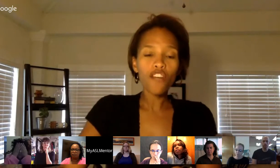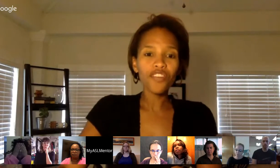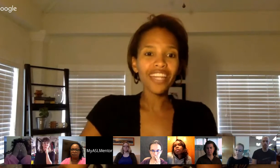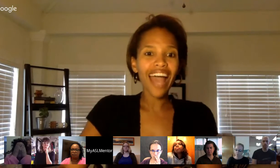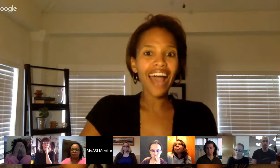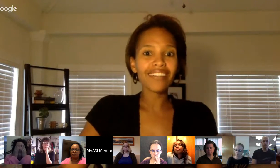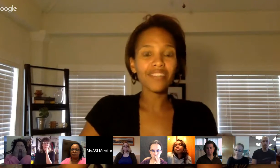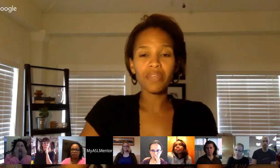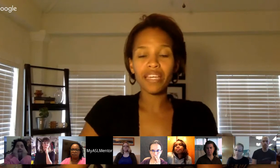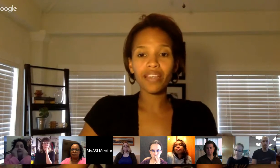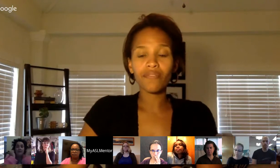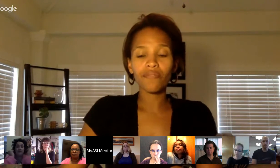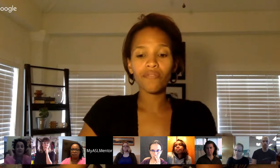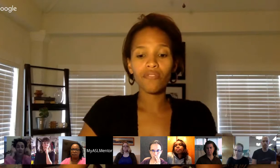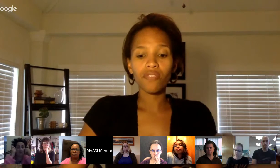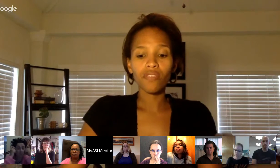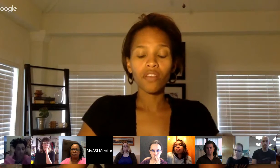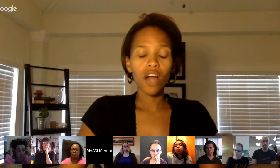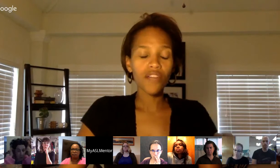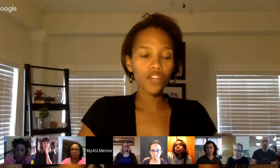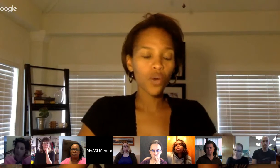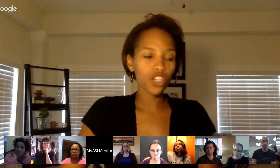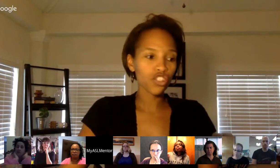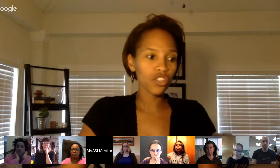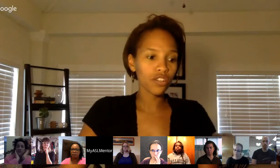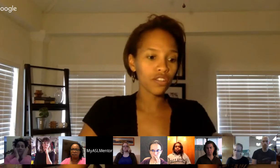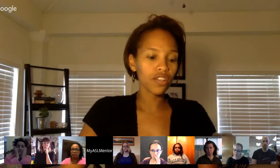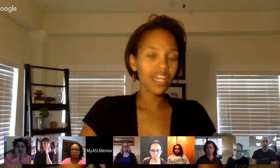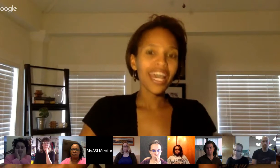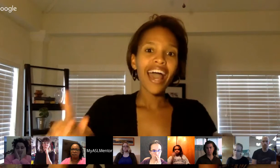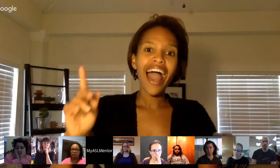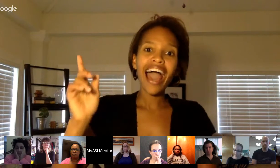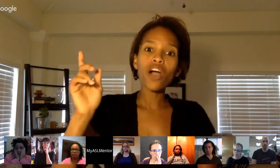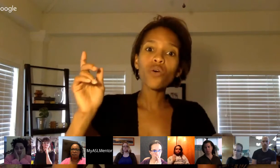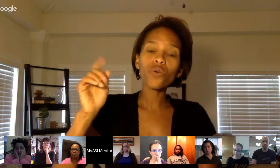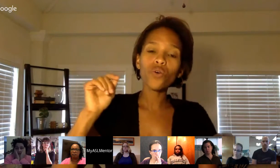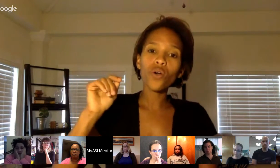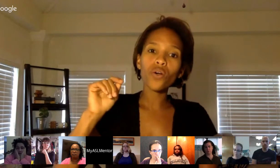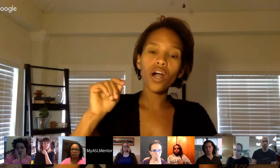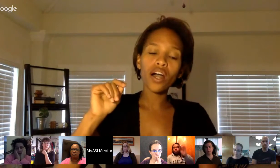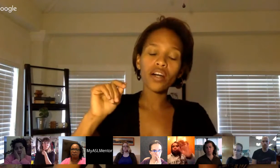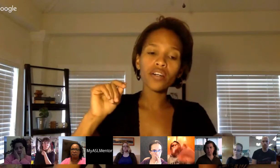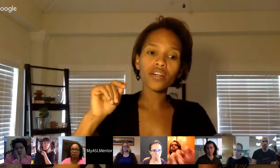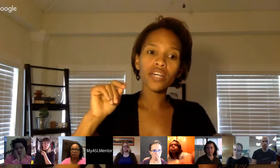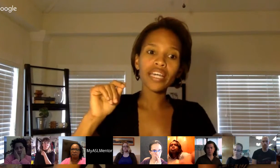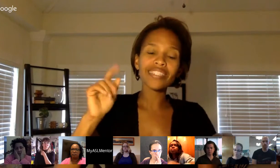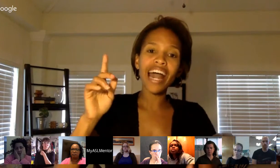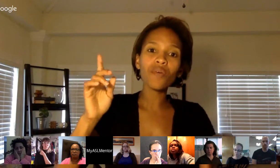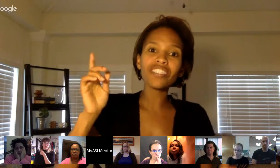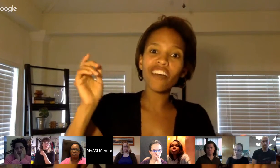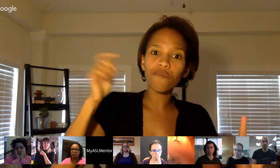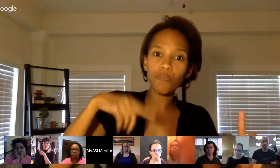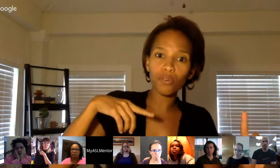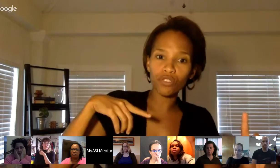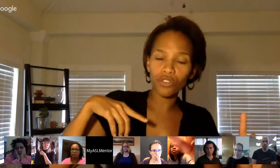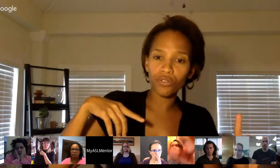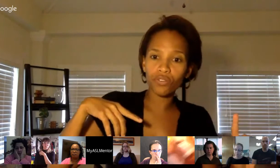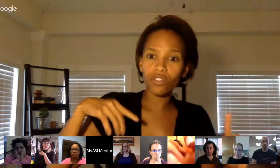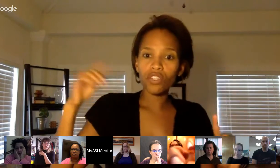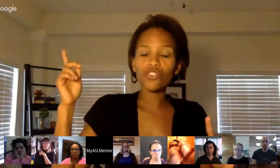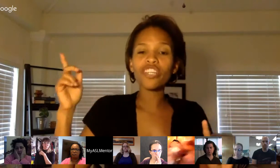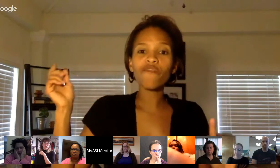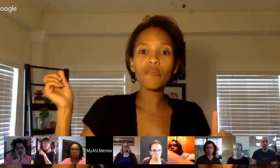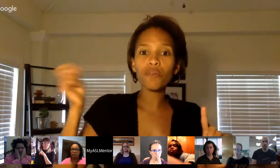People often ask me the question, how, is that what deaf people